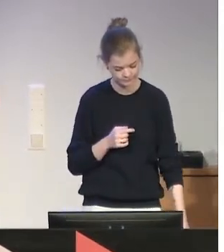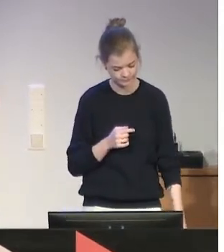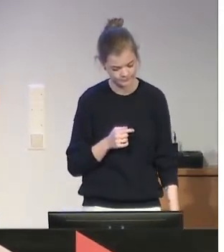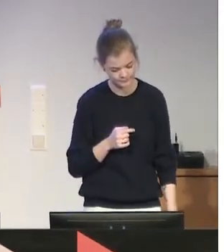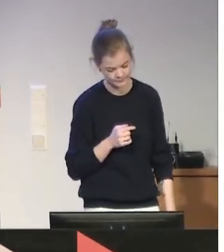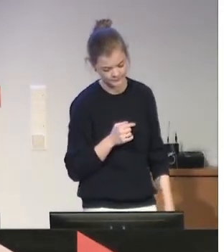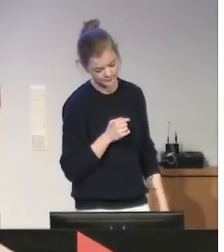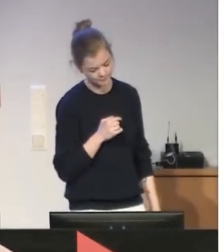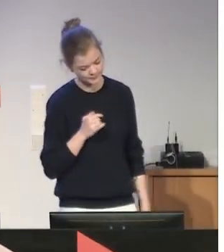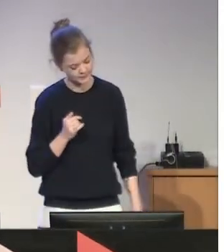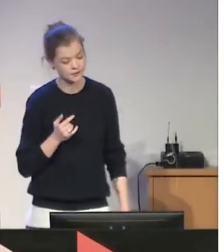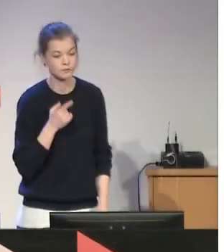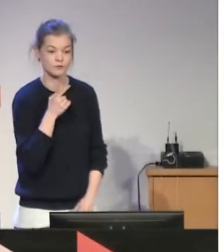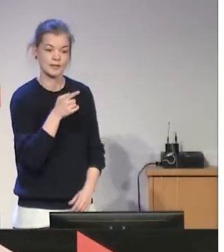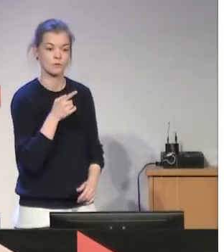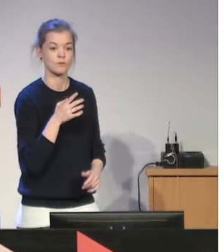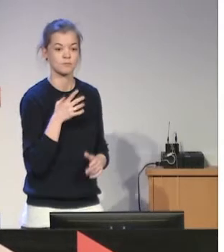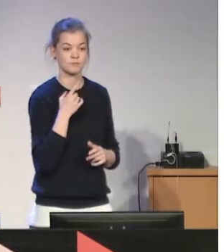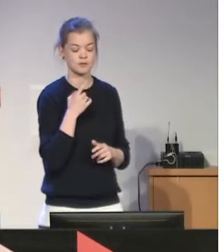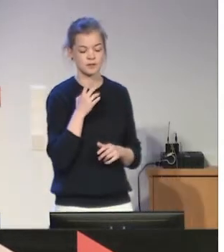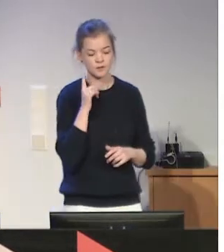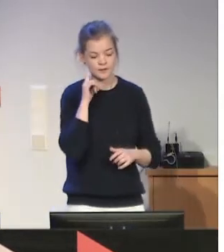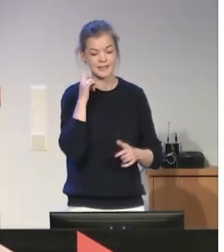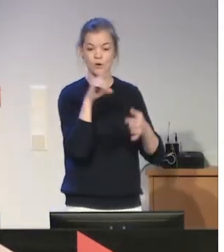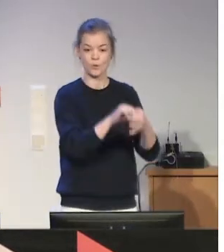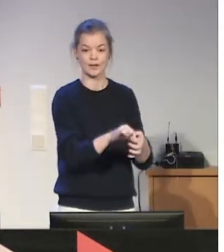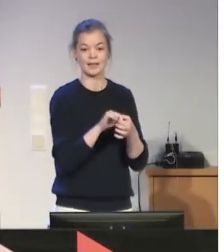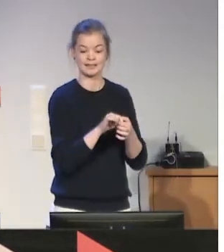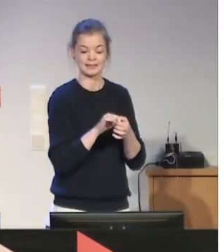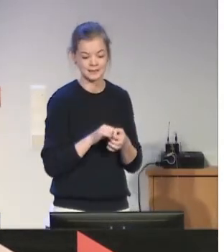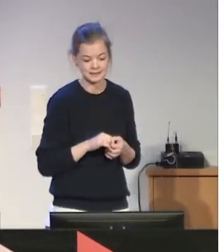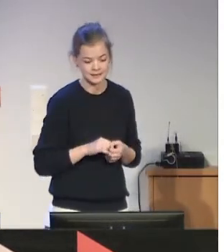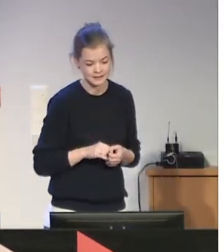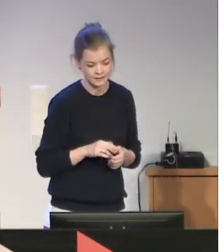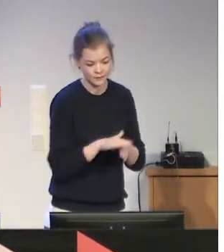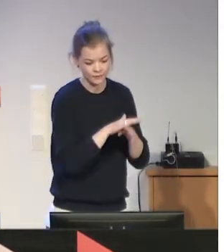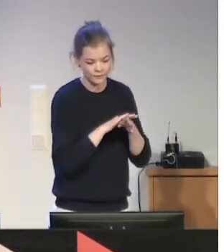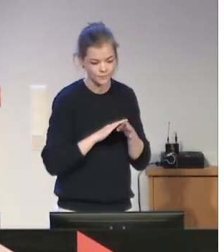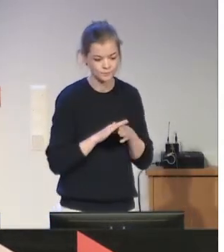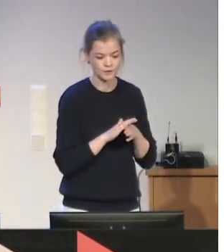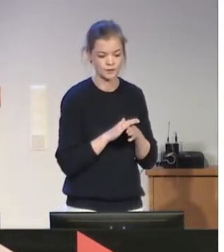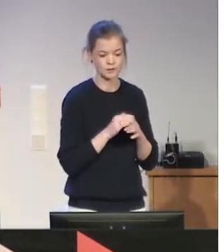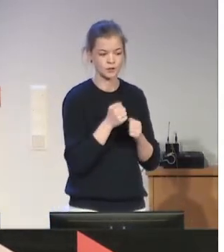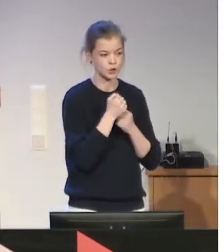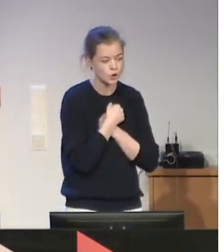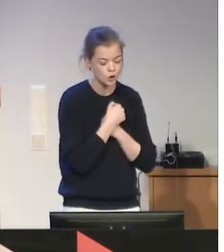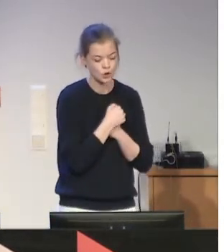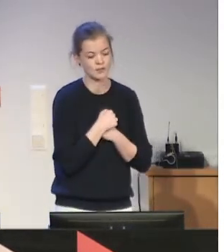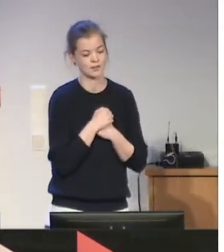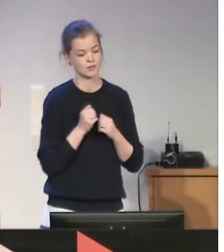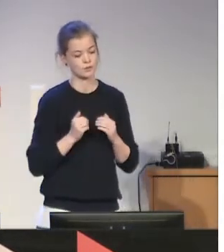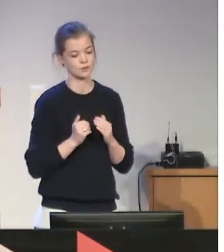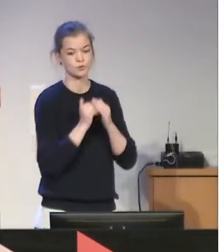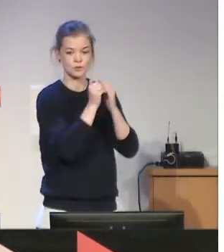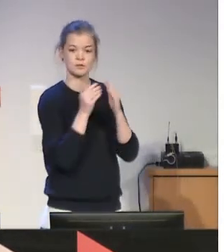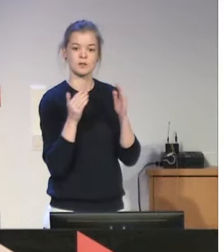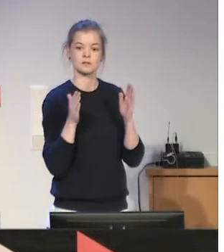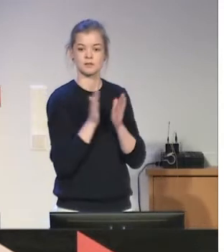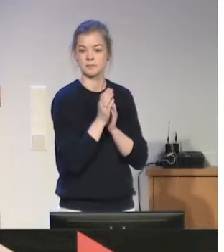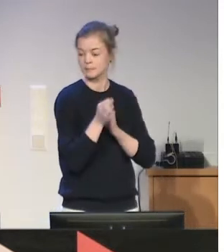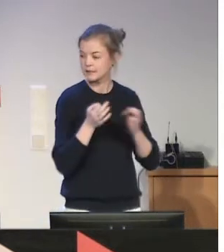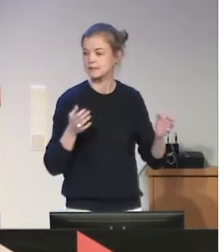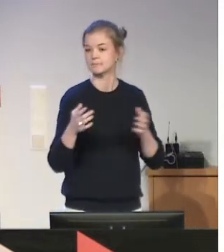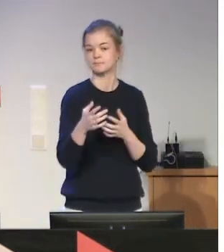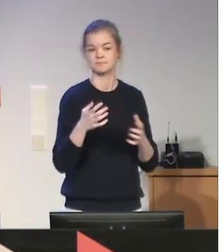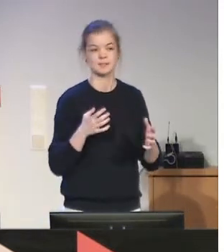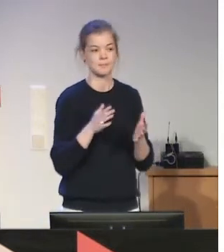is fundamental for all people, for everybody. So belonging and that feeling